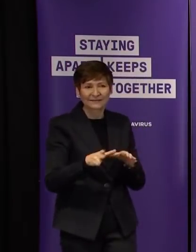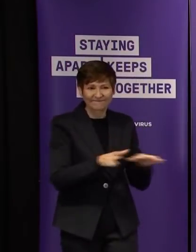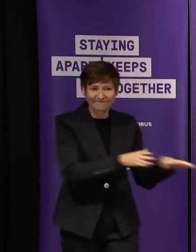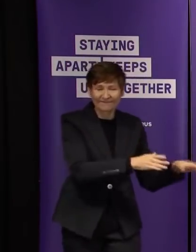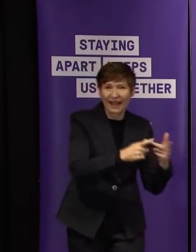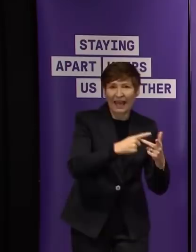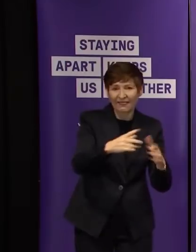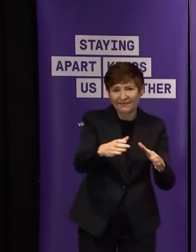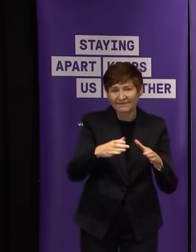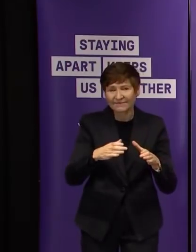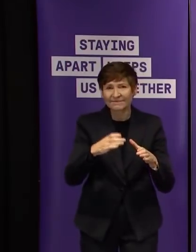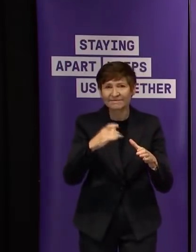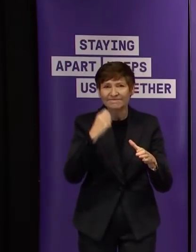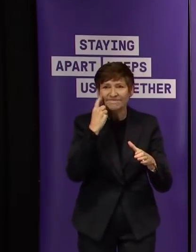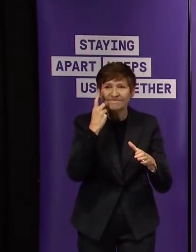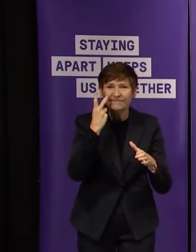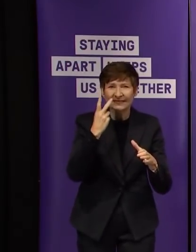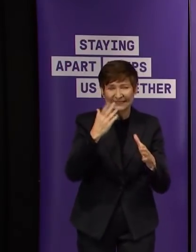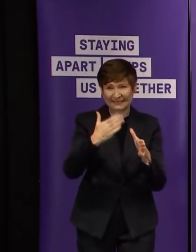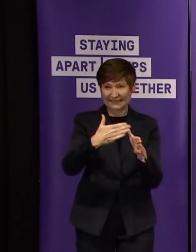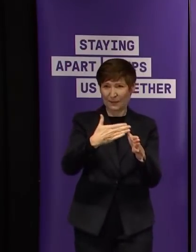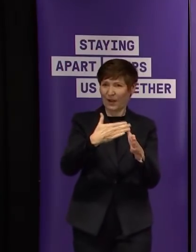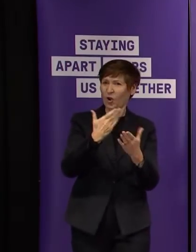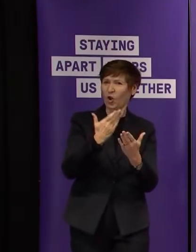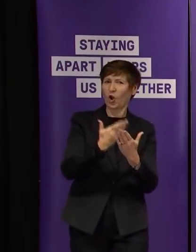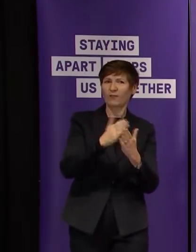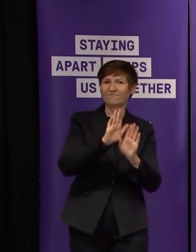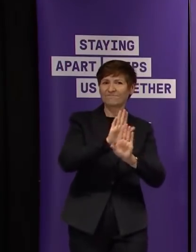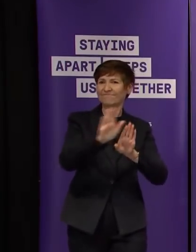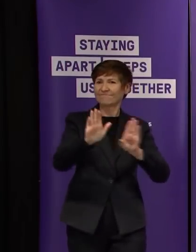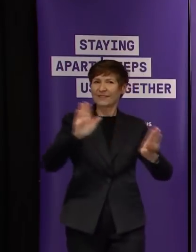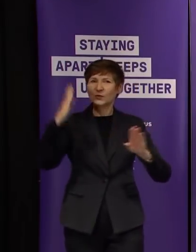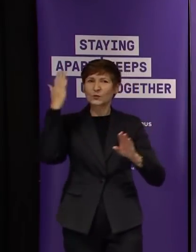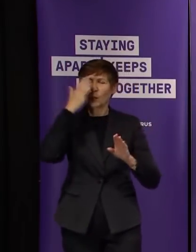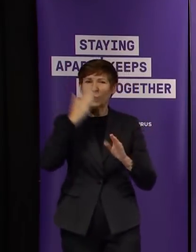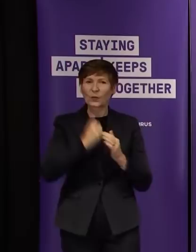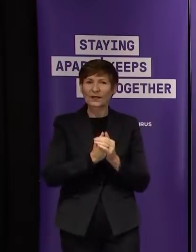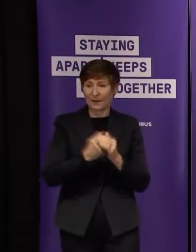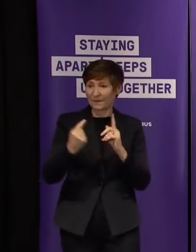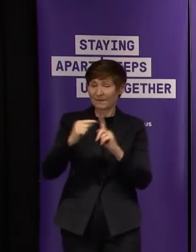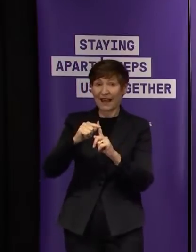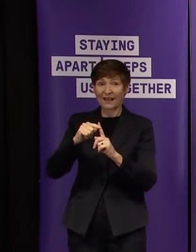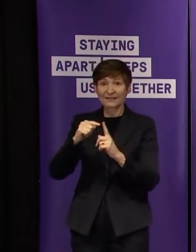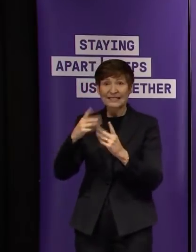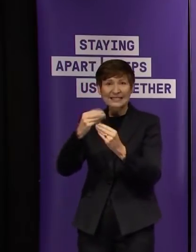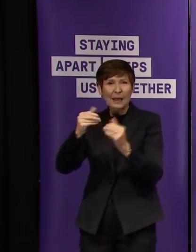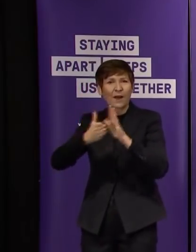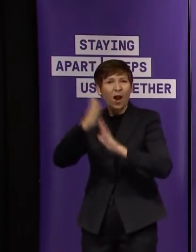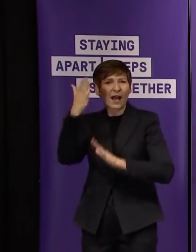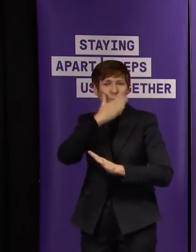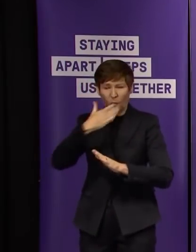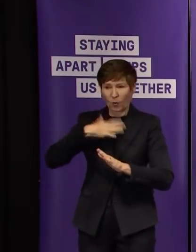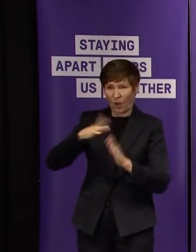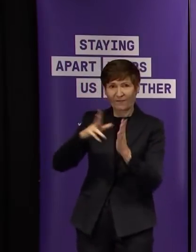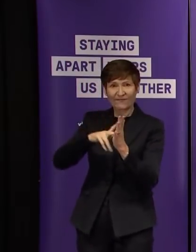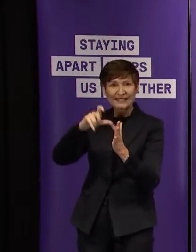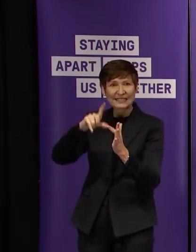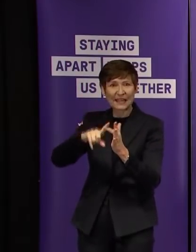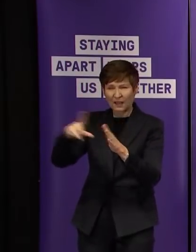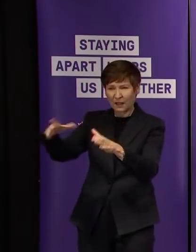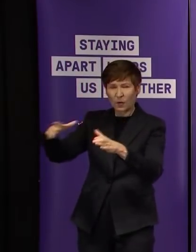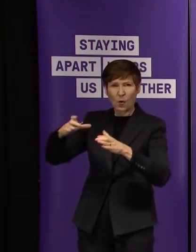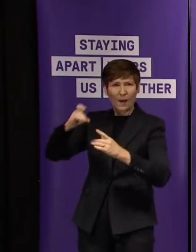secondary schools. They might want to engage firstly with their VCE VCAL students and then get the rest of the cohort in. In terms